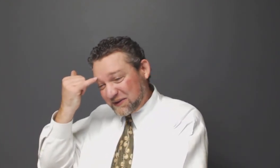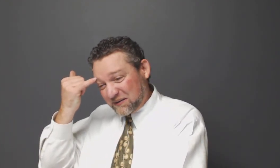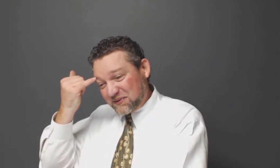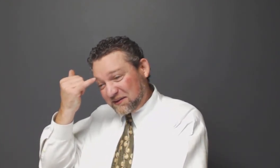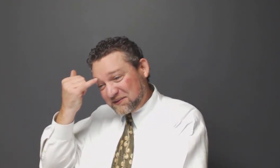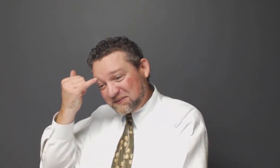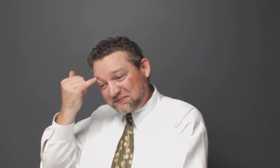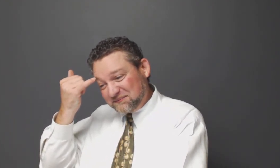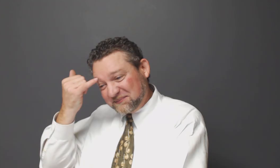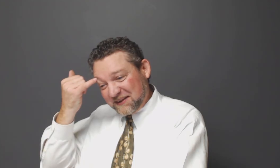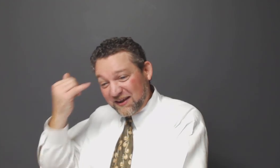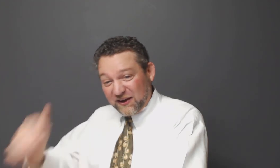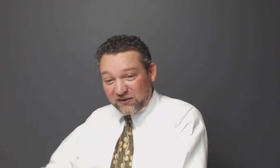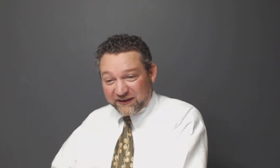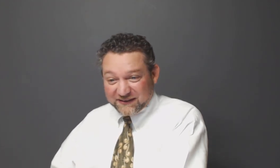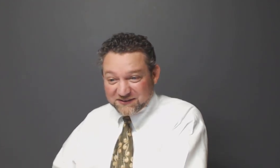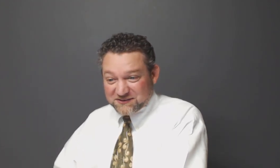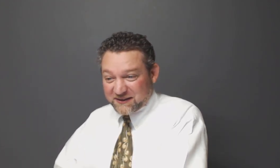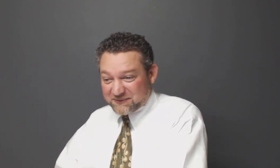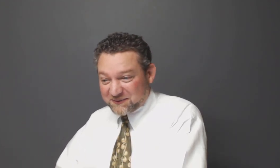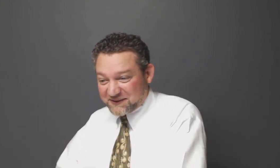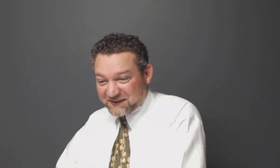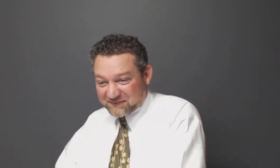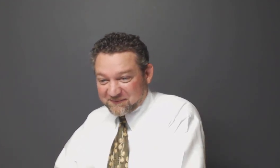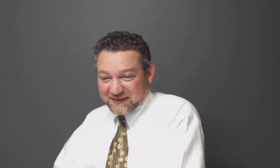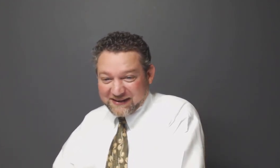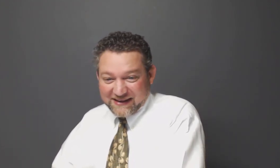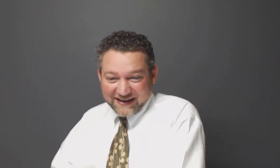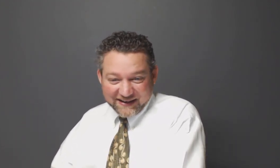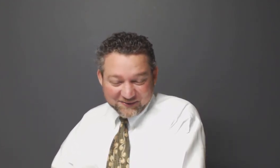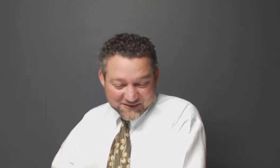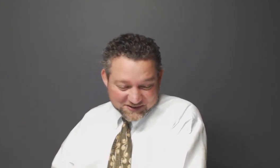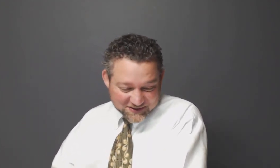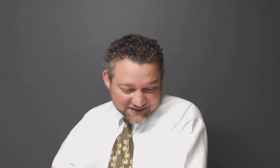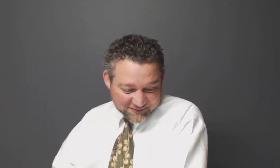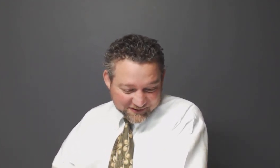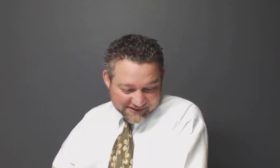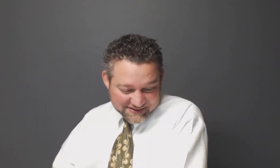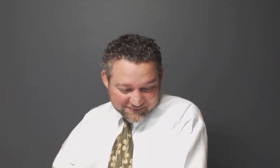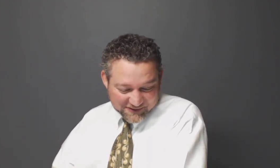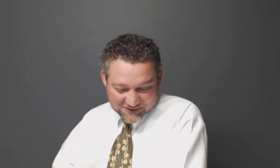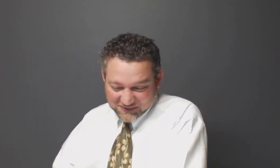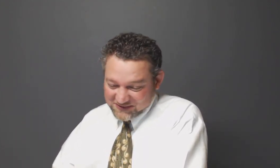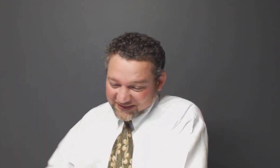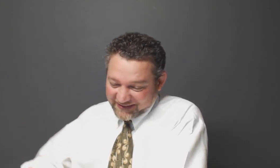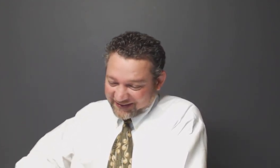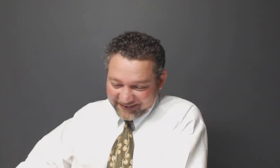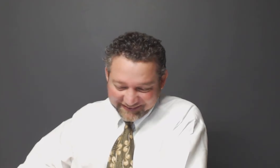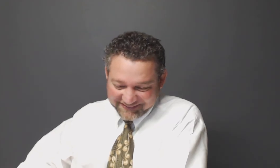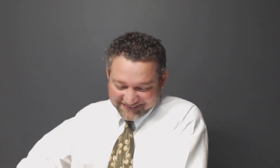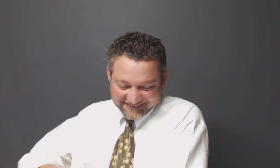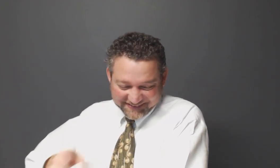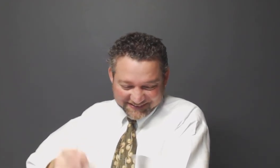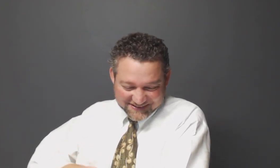type things. All right, that's our chapter. We're done. And I don't want to start chapter 19 because there's a lot. There's a ton in